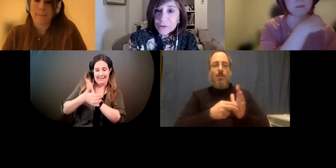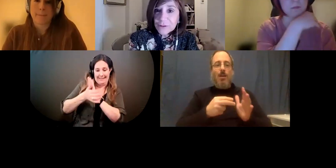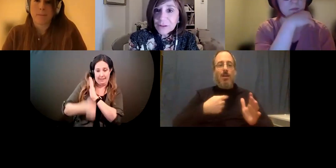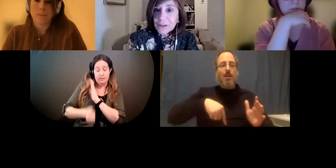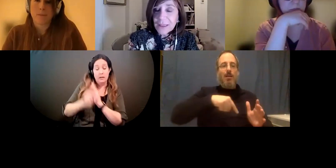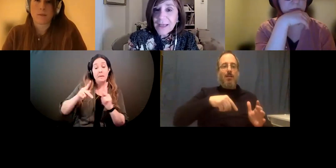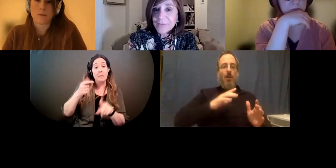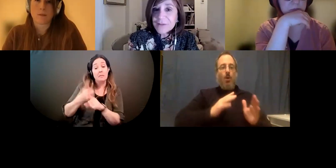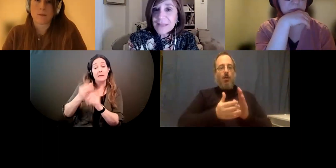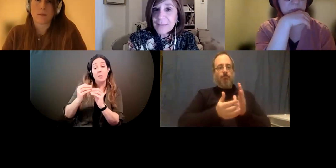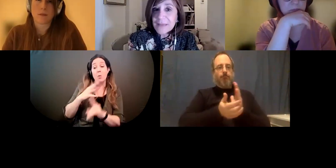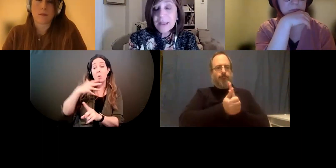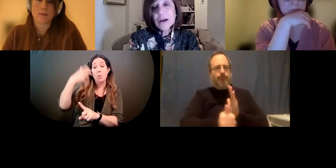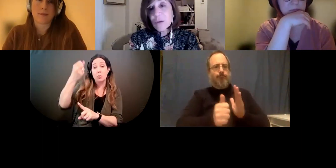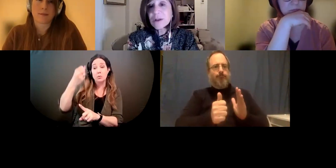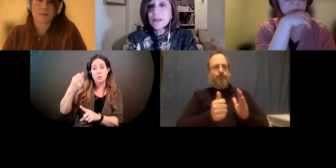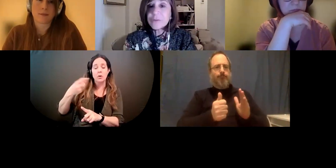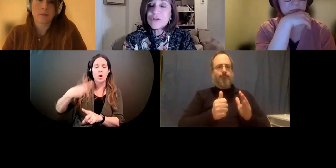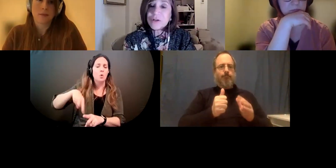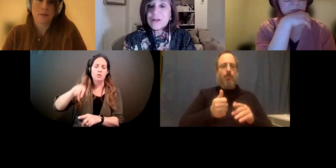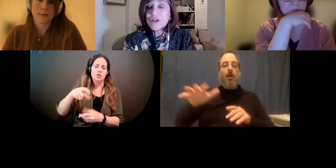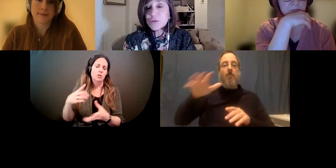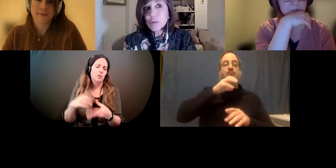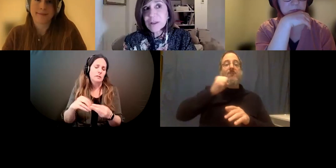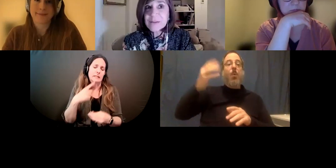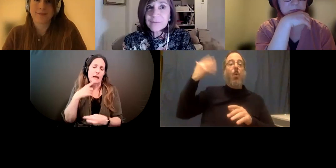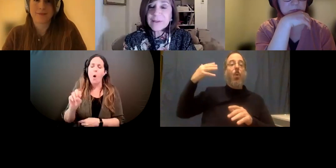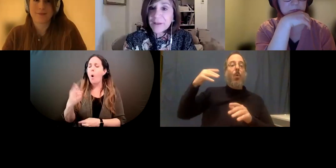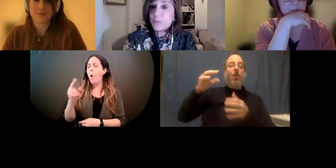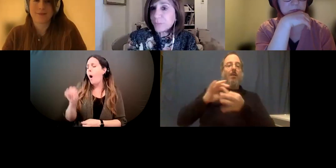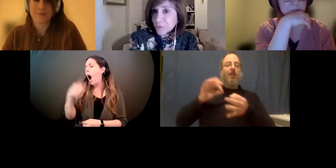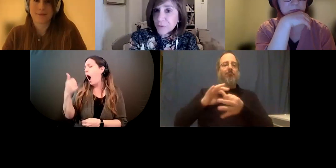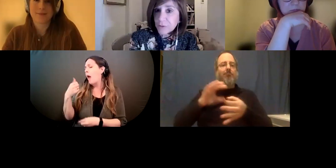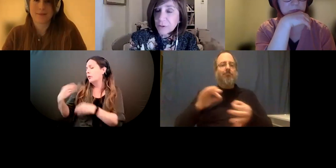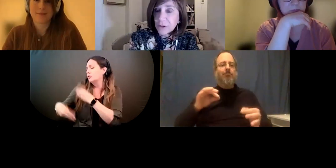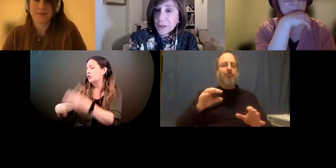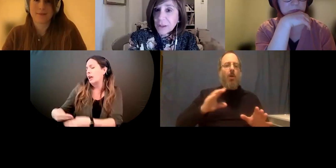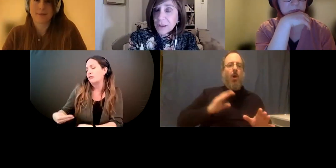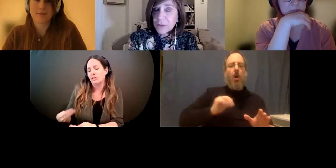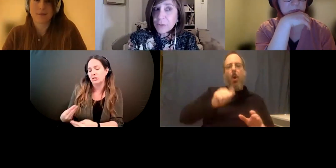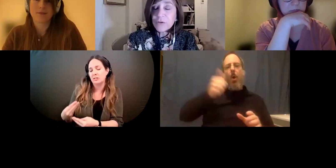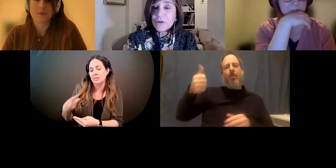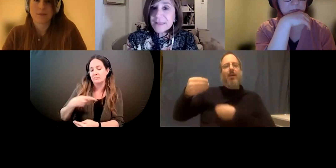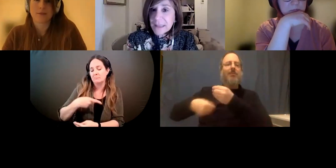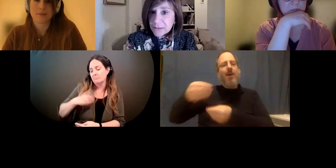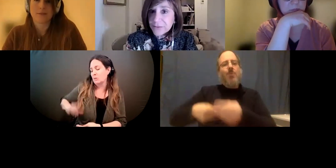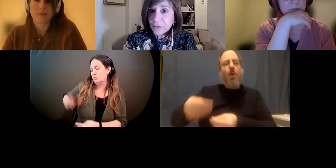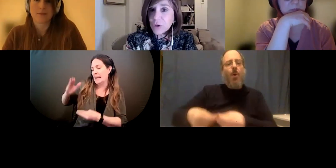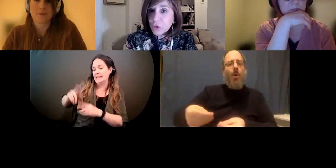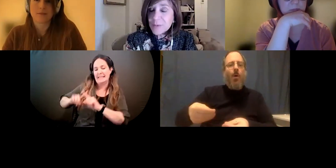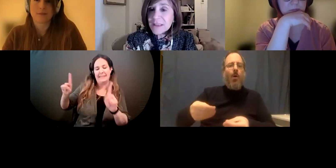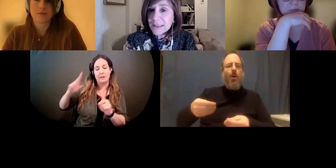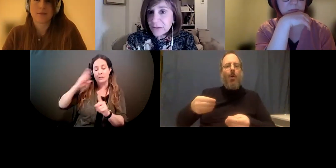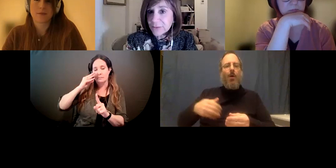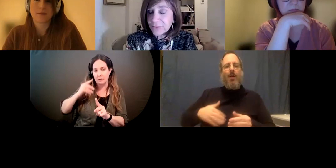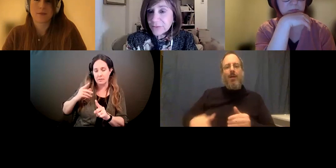older have to stop saying, oh, well, other generations were brought up differently, they prefer. You know, there are skills, there are